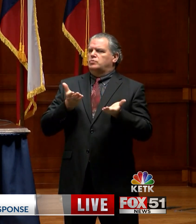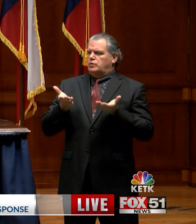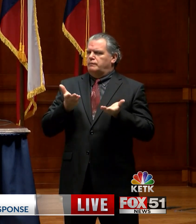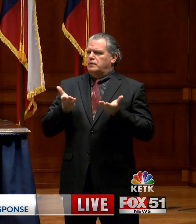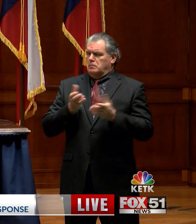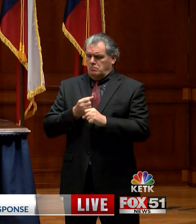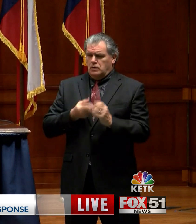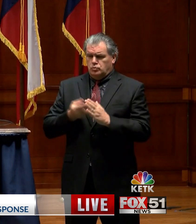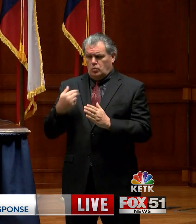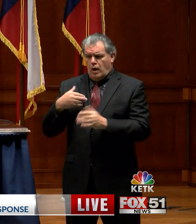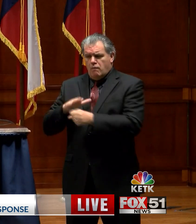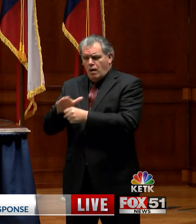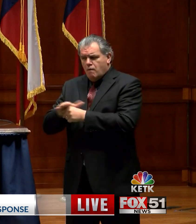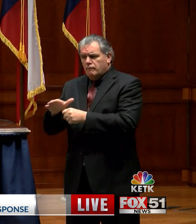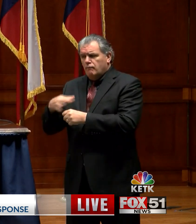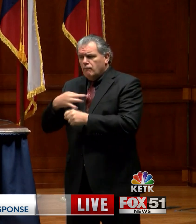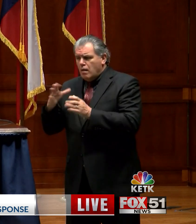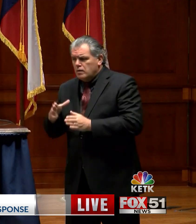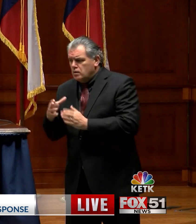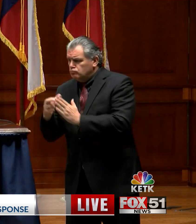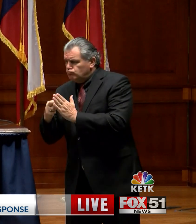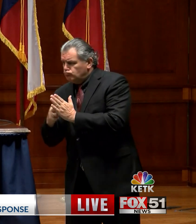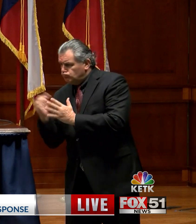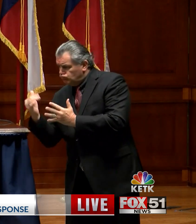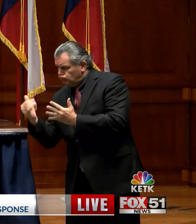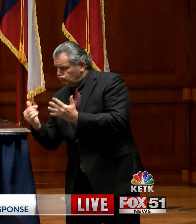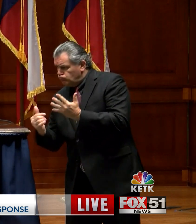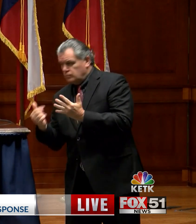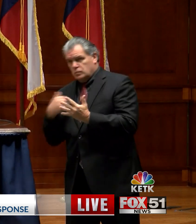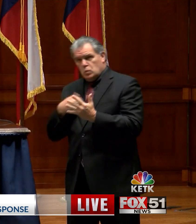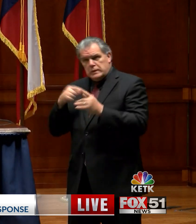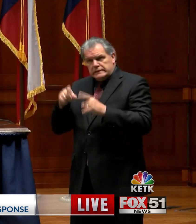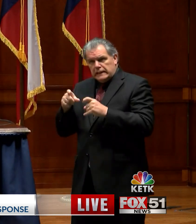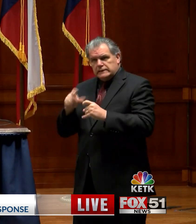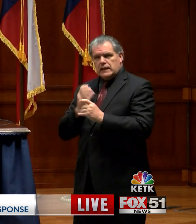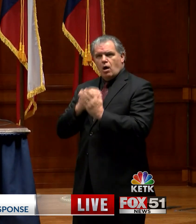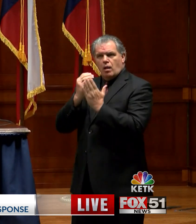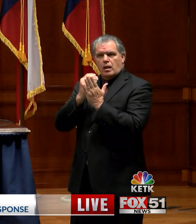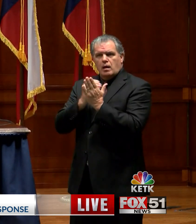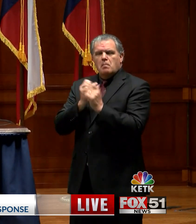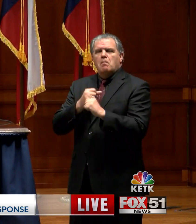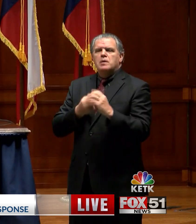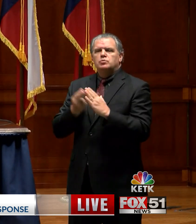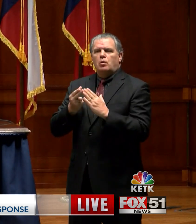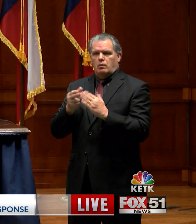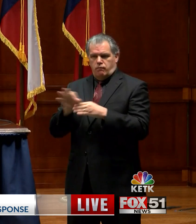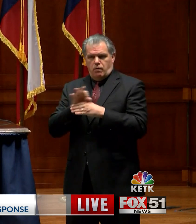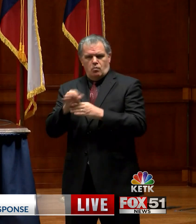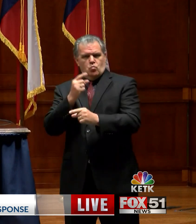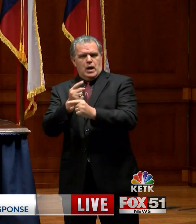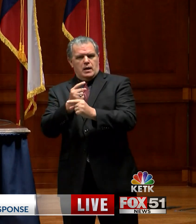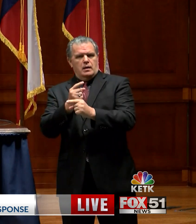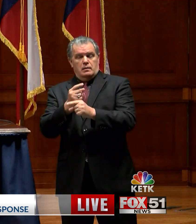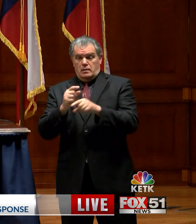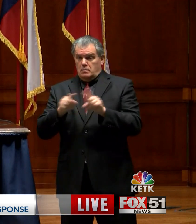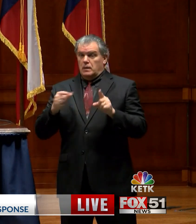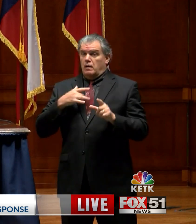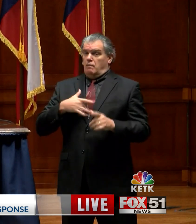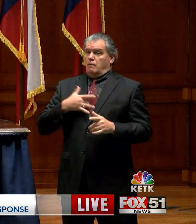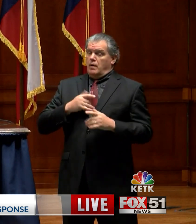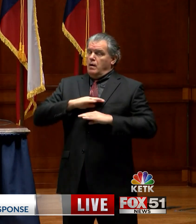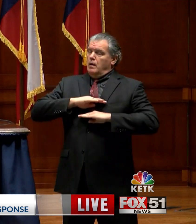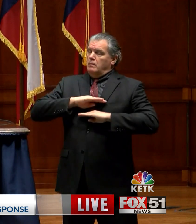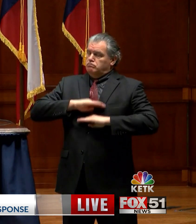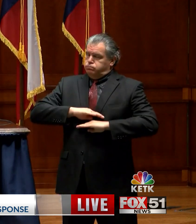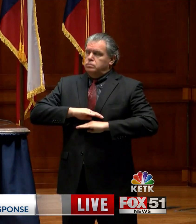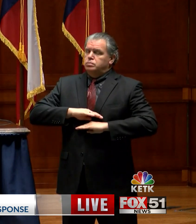of our volunteer registry. We're testing that this week to make sure that it functions the way that it should. And I'm very pleased that even